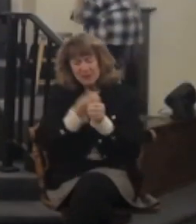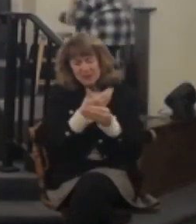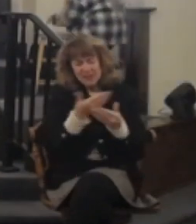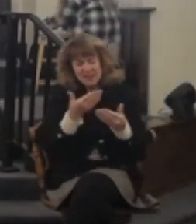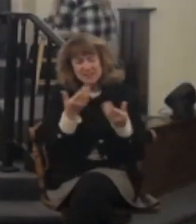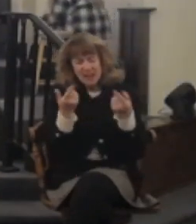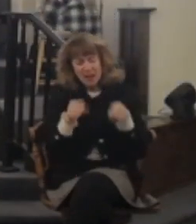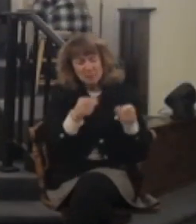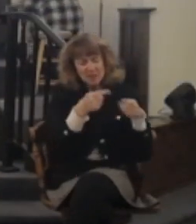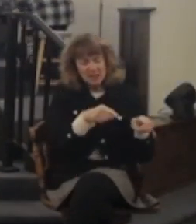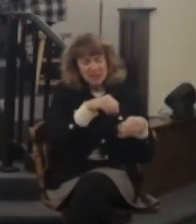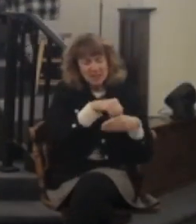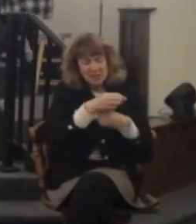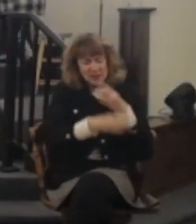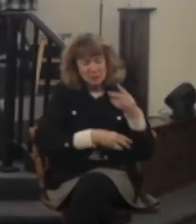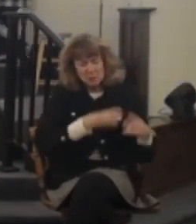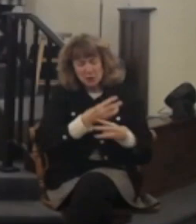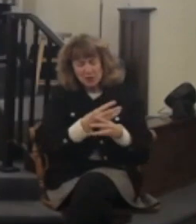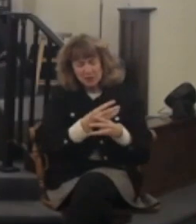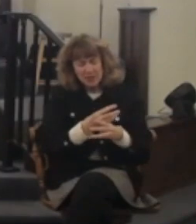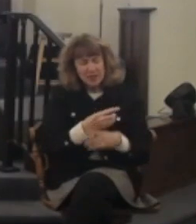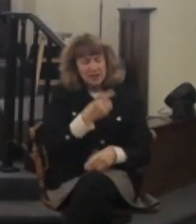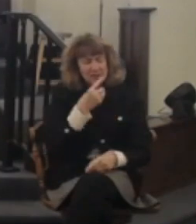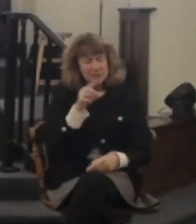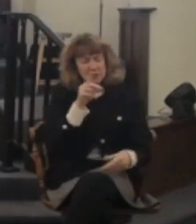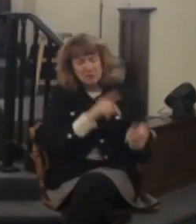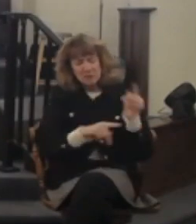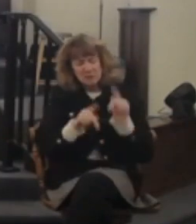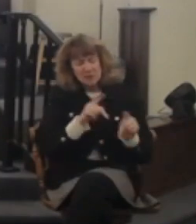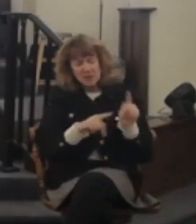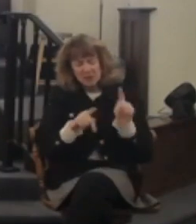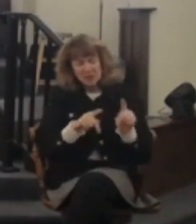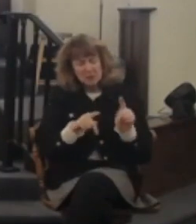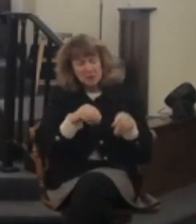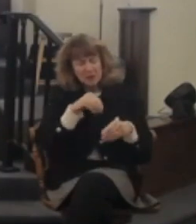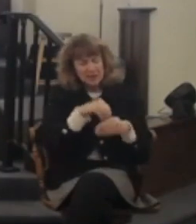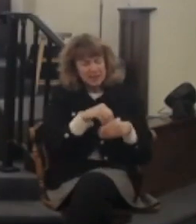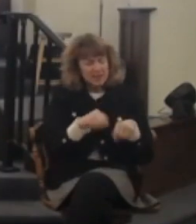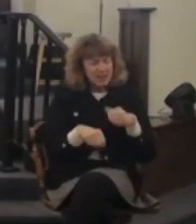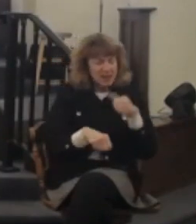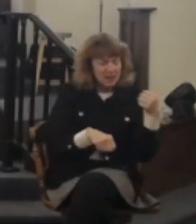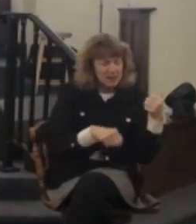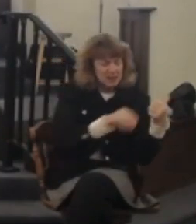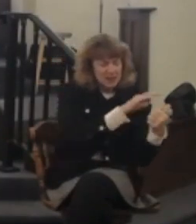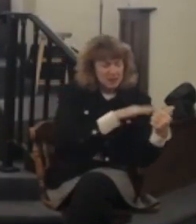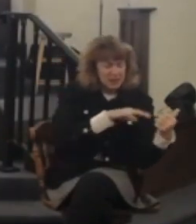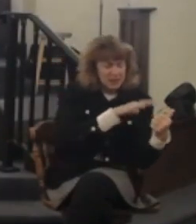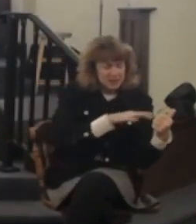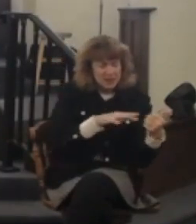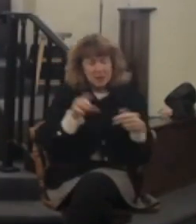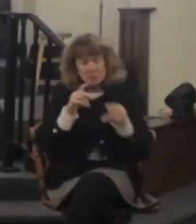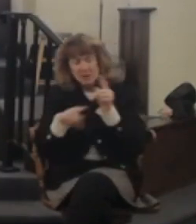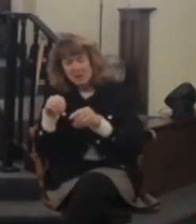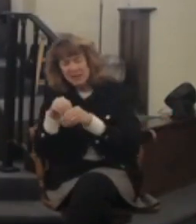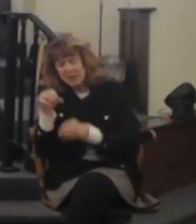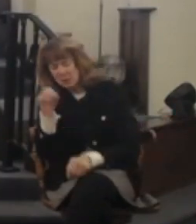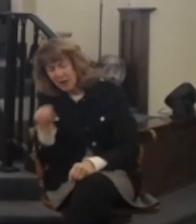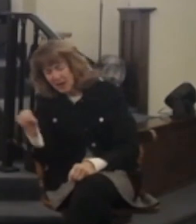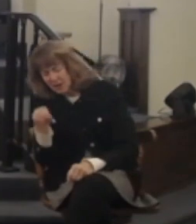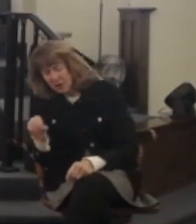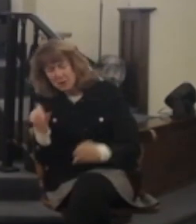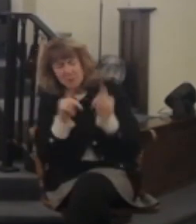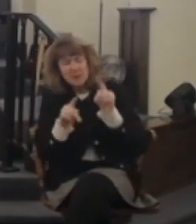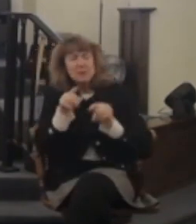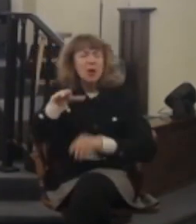world. For the people in East Palestine, Ohio, and people all over the world that are